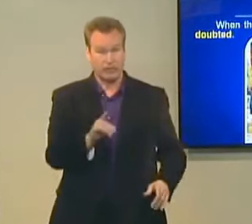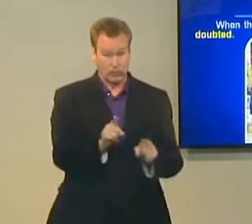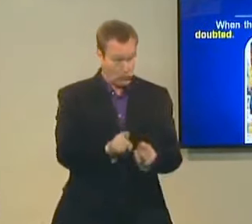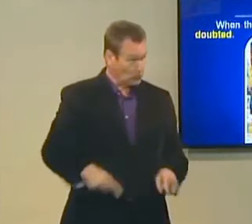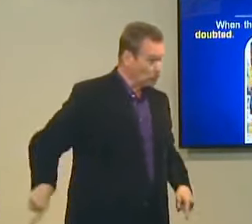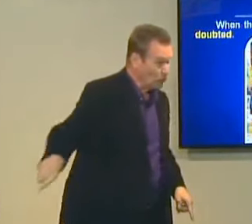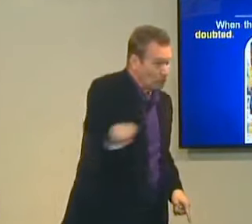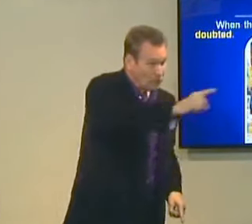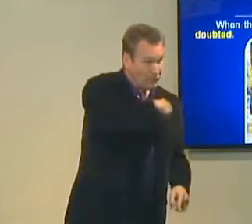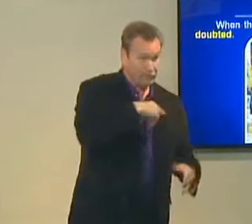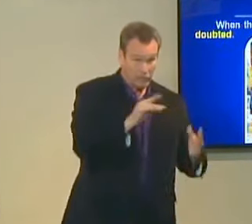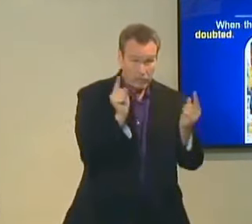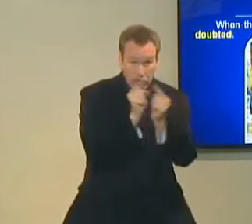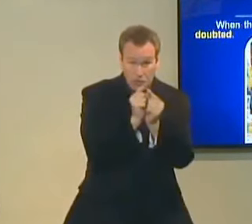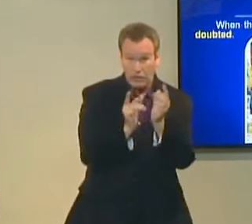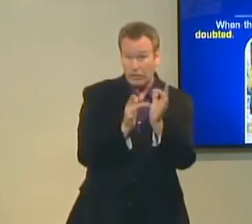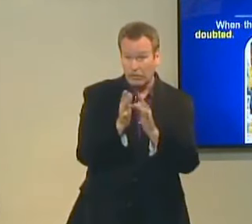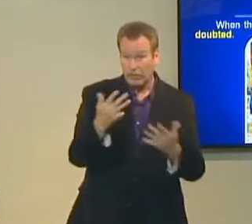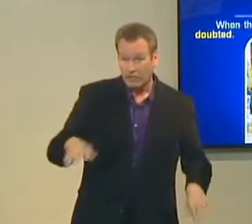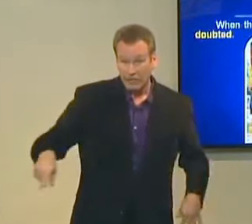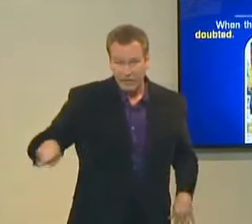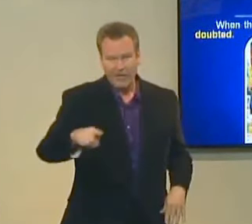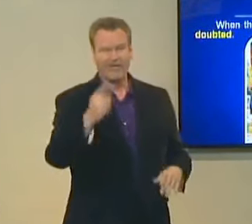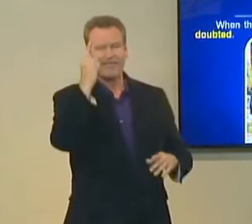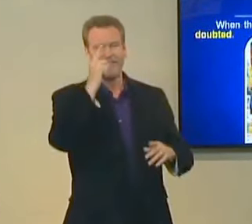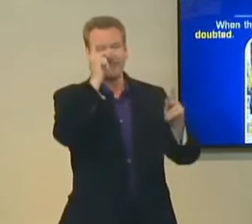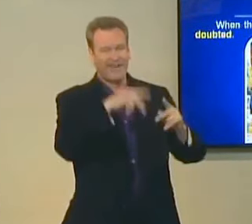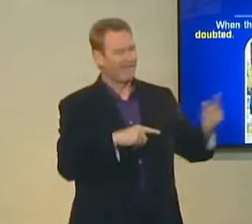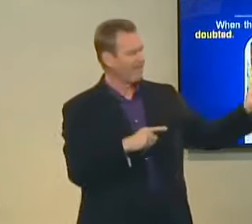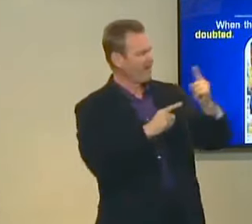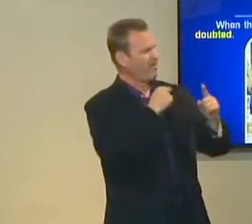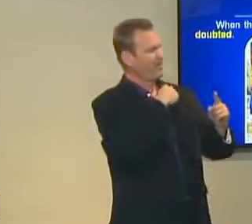People who had never met him. Now have any of you. met Jesus?